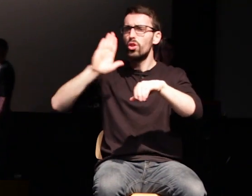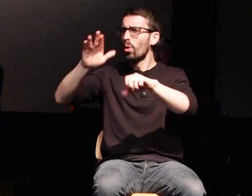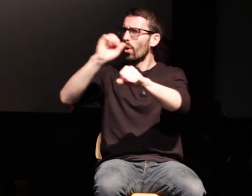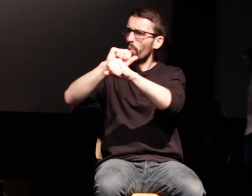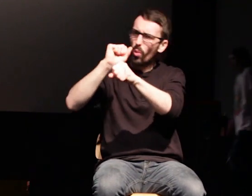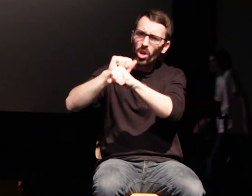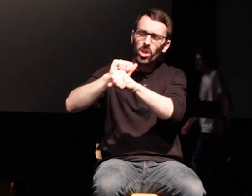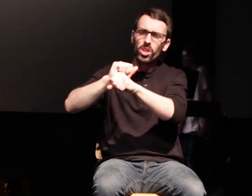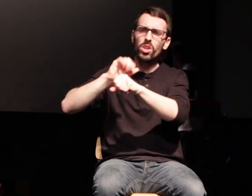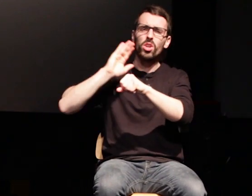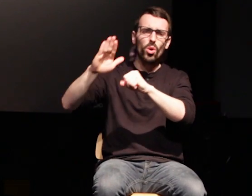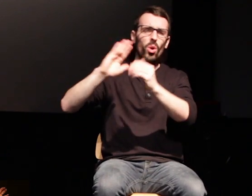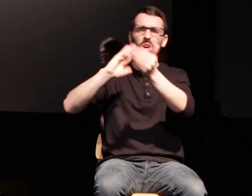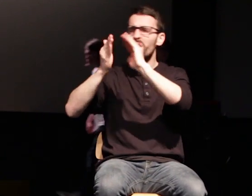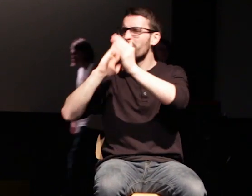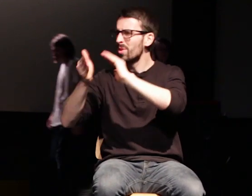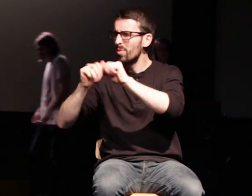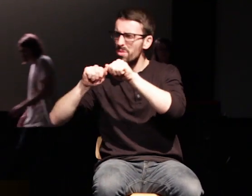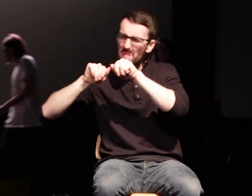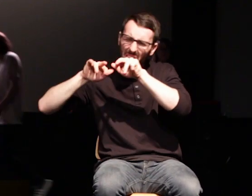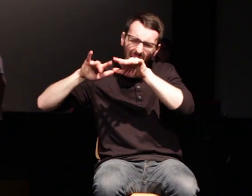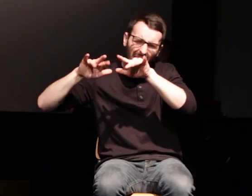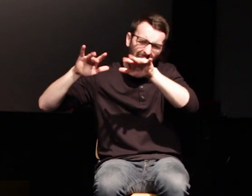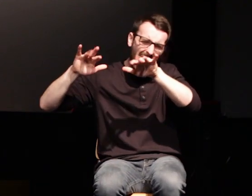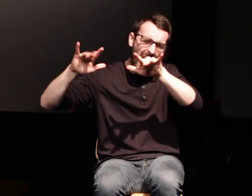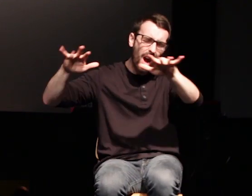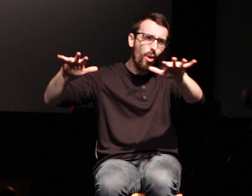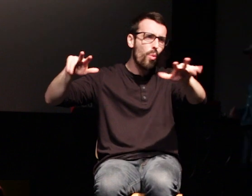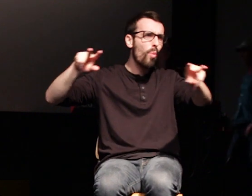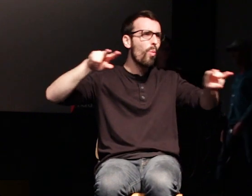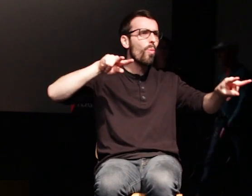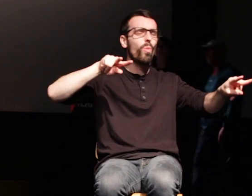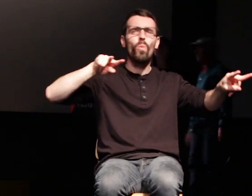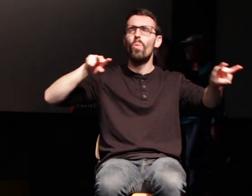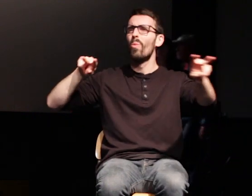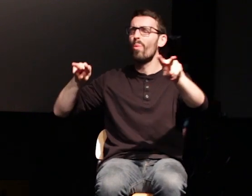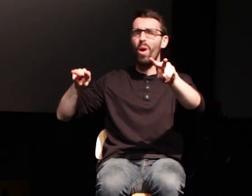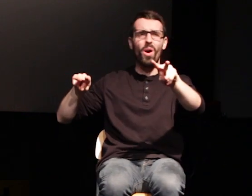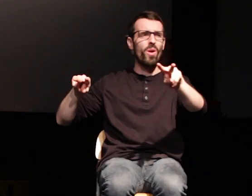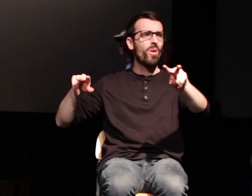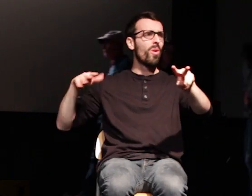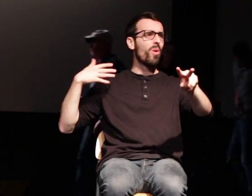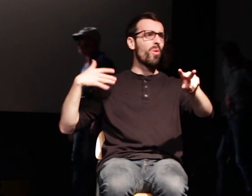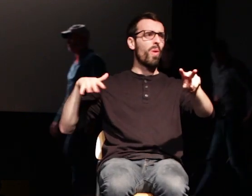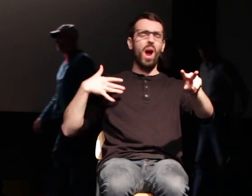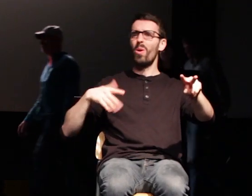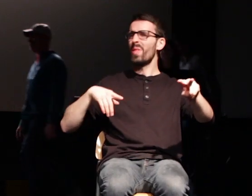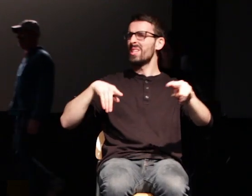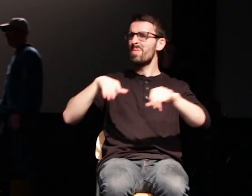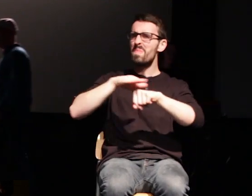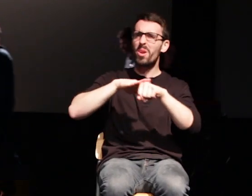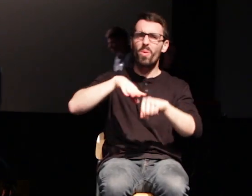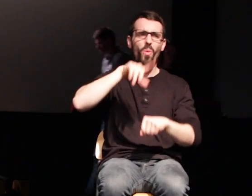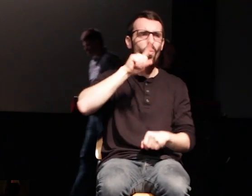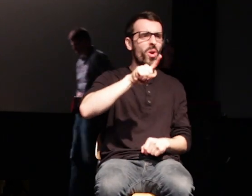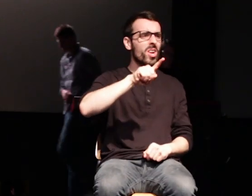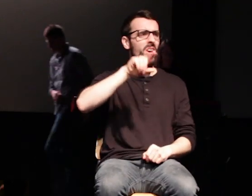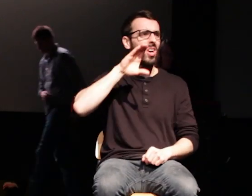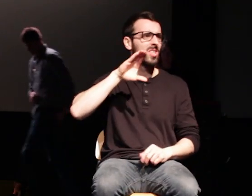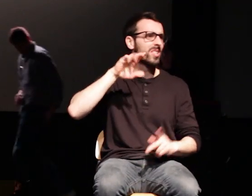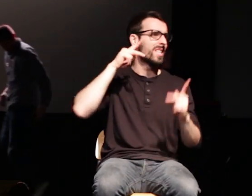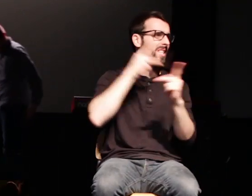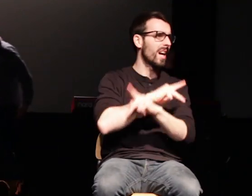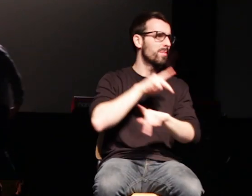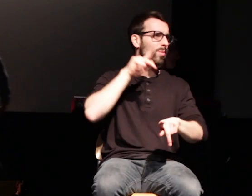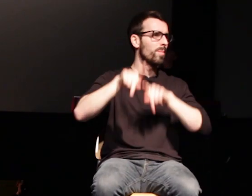Yeah, everywhere you go, there will be fruit, and you'll look and you'll go, that's at least 100 times what those that poured into me. And